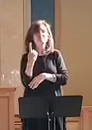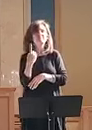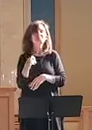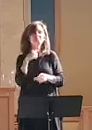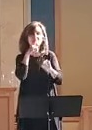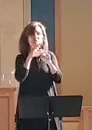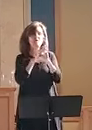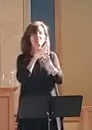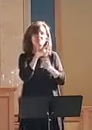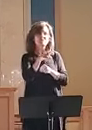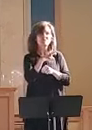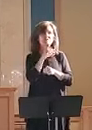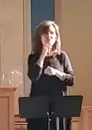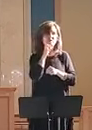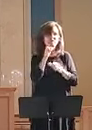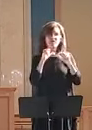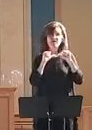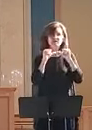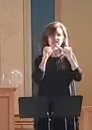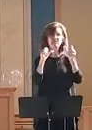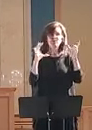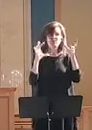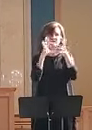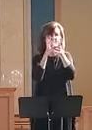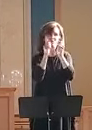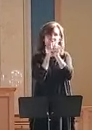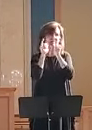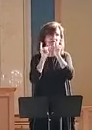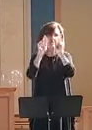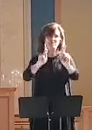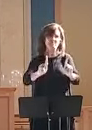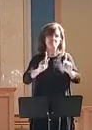you, you would not remain in relationship with them.